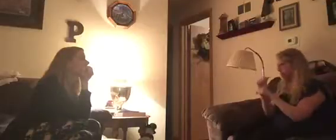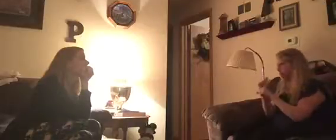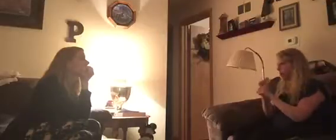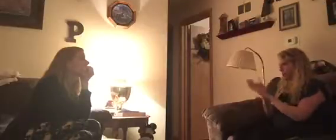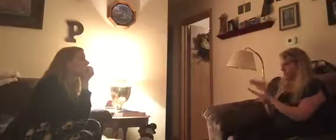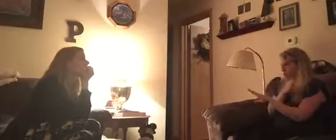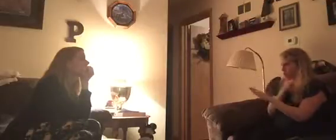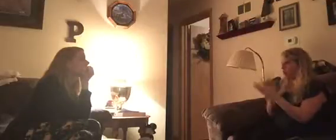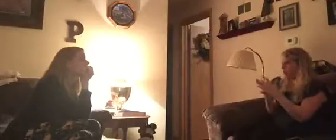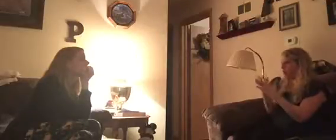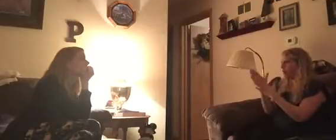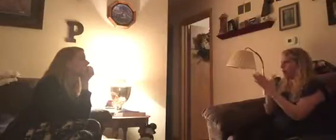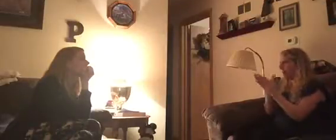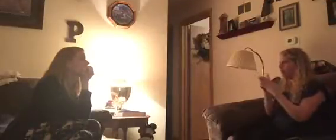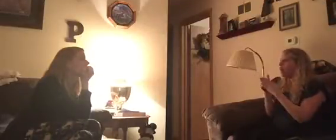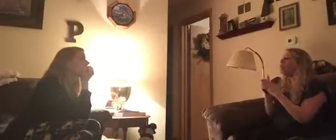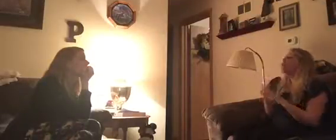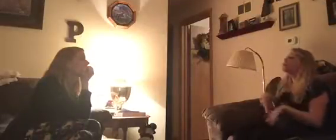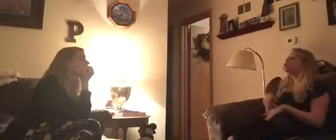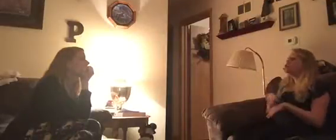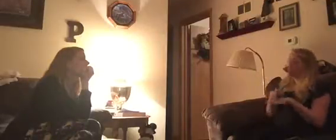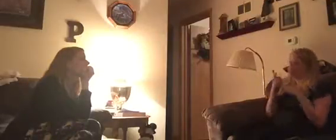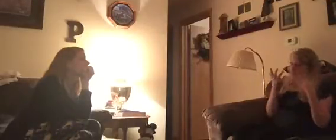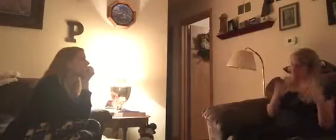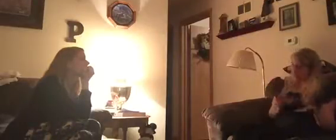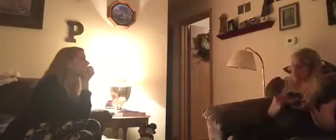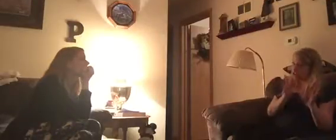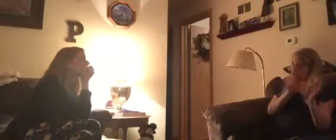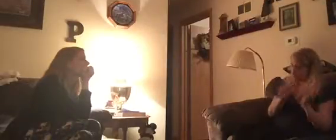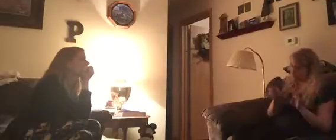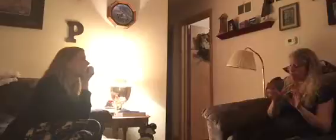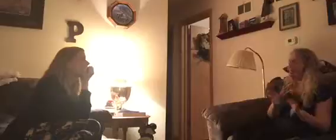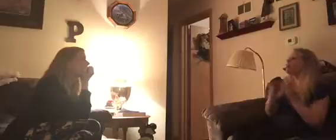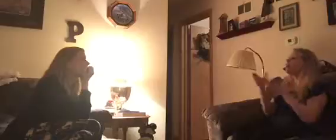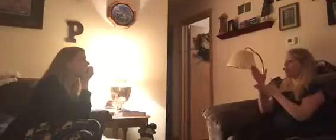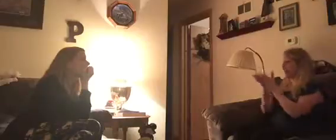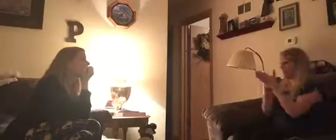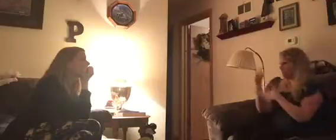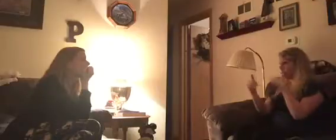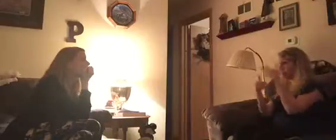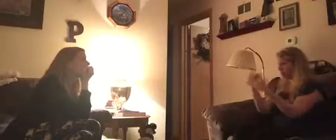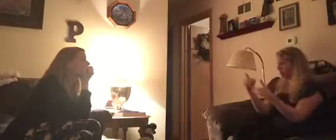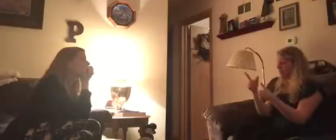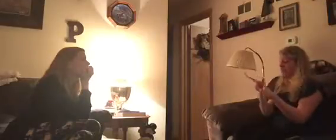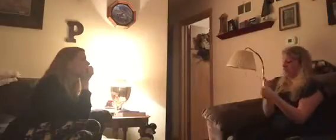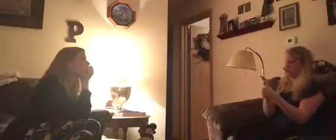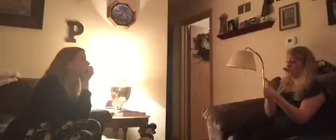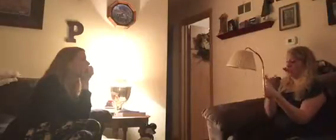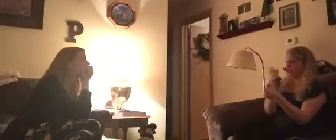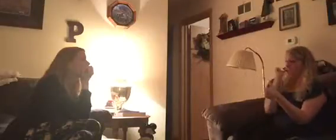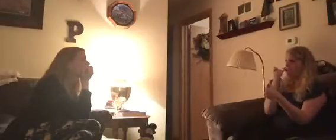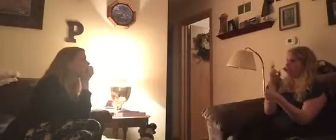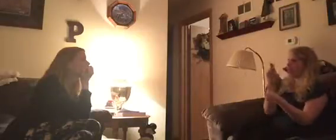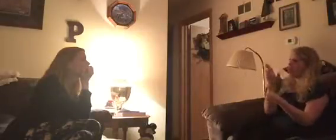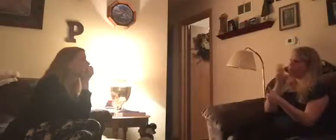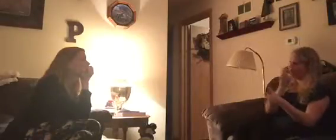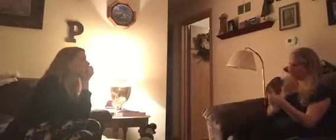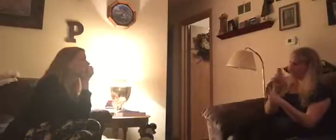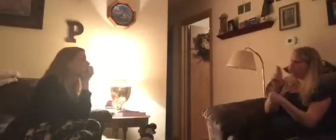Also, there's a lot of steps just to the painting. First, you have to, for example, if it's a used part, you have what's called clear coat on